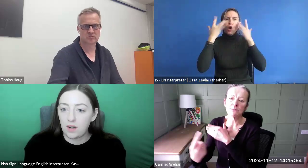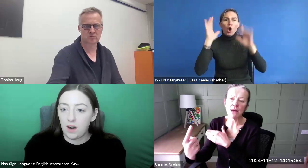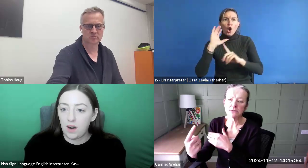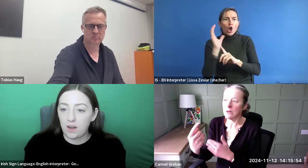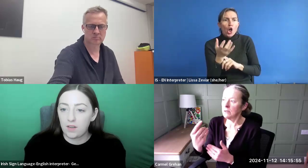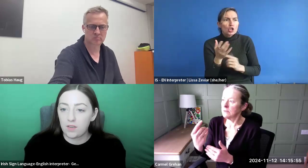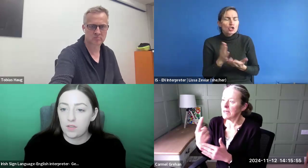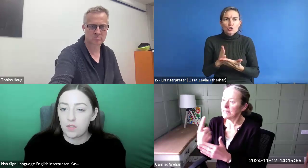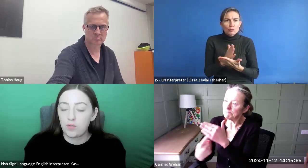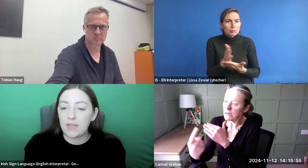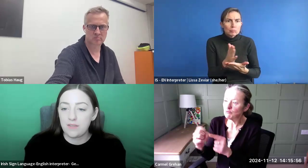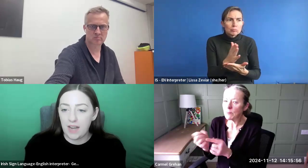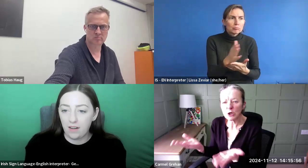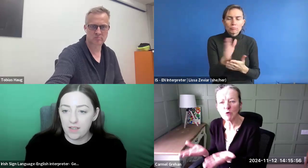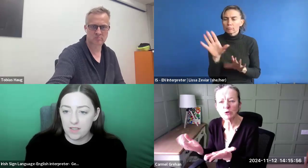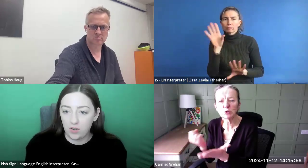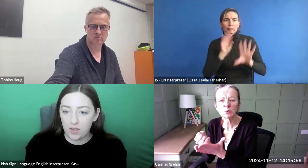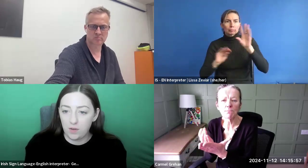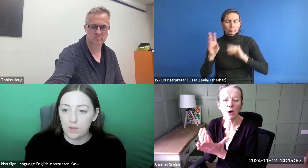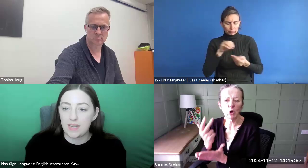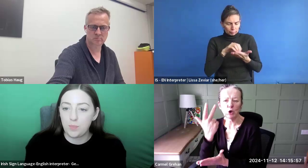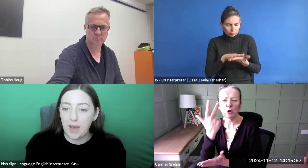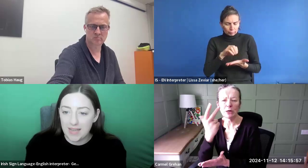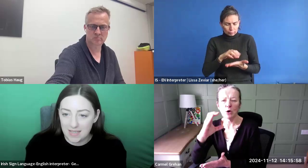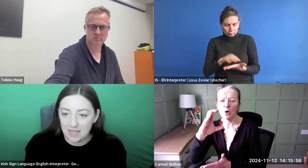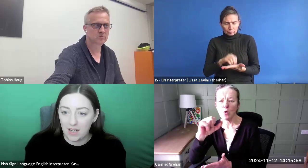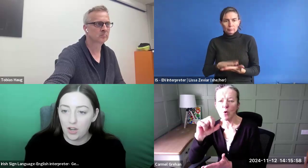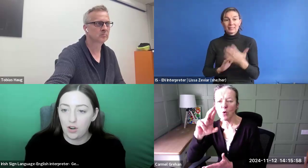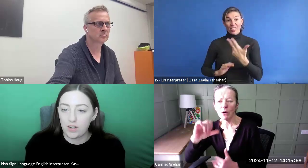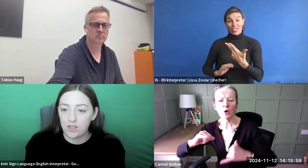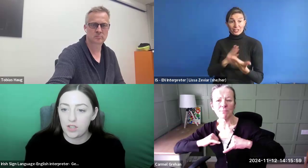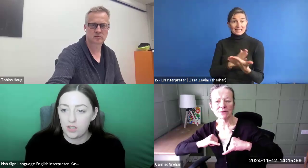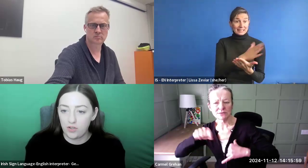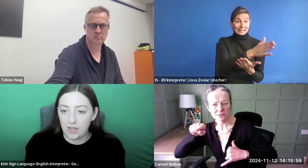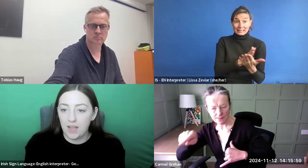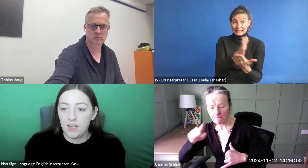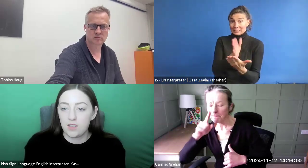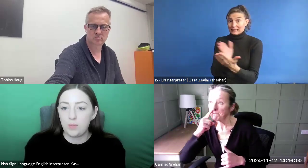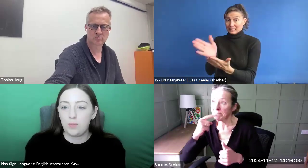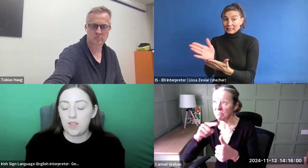And there are 3 different areas that try to focus the independence and encourage the